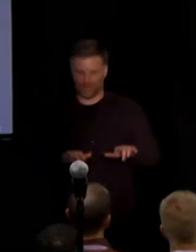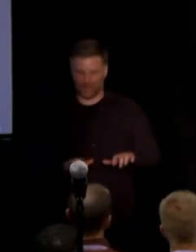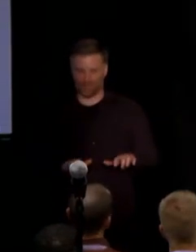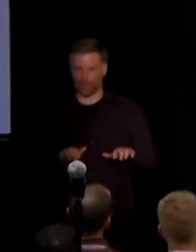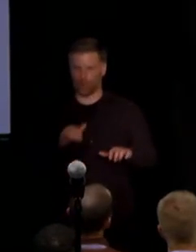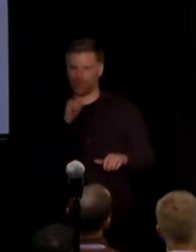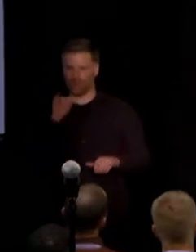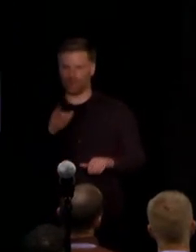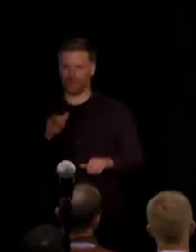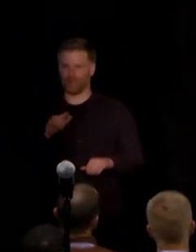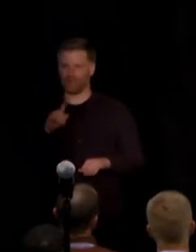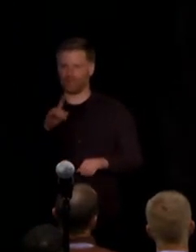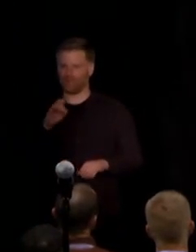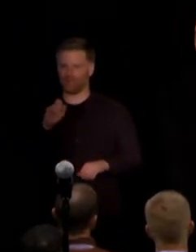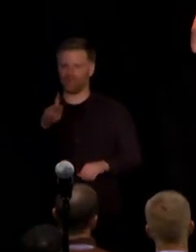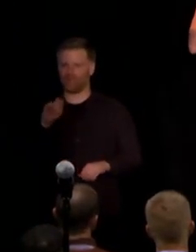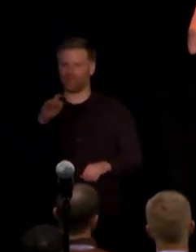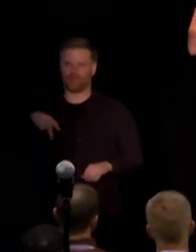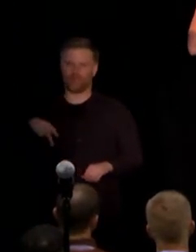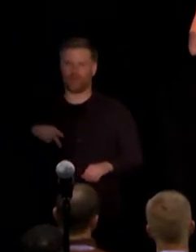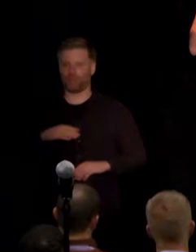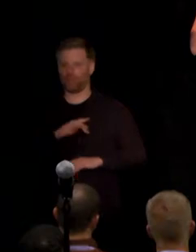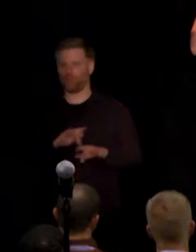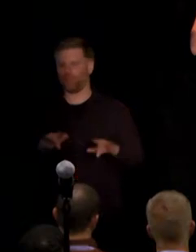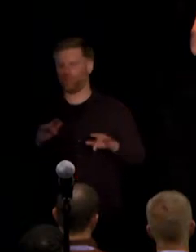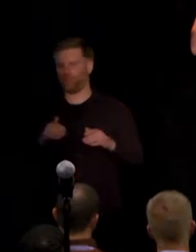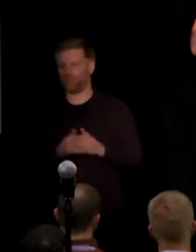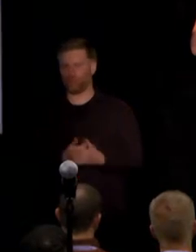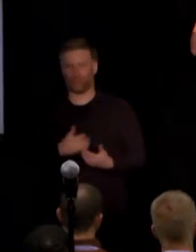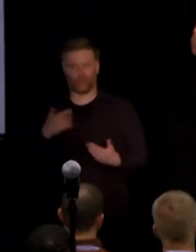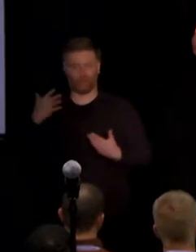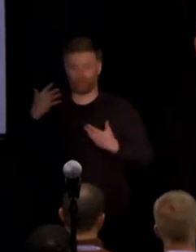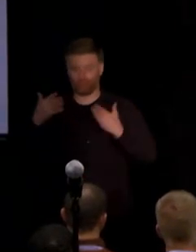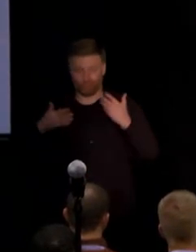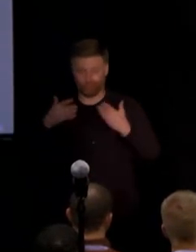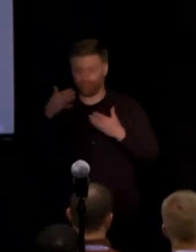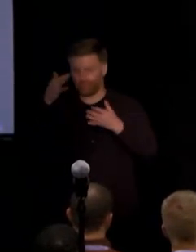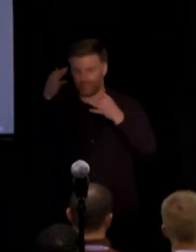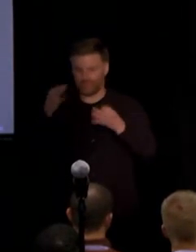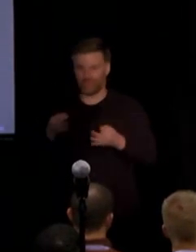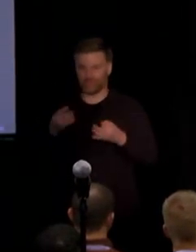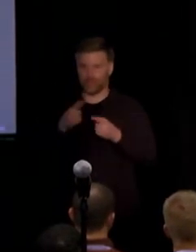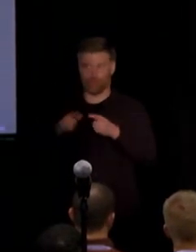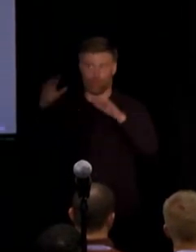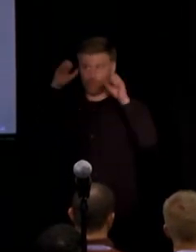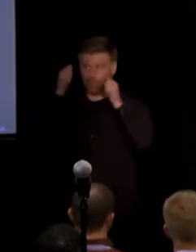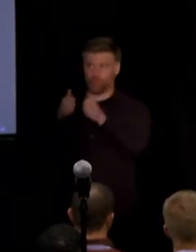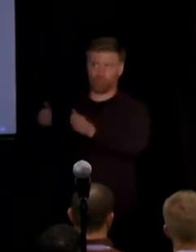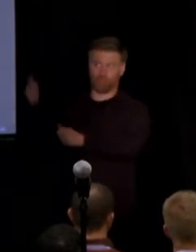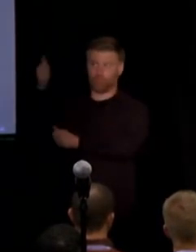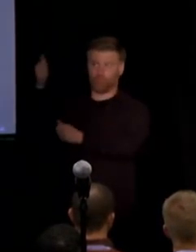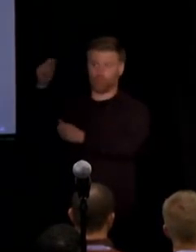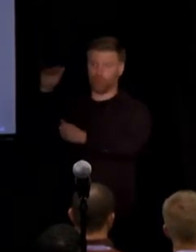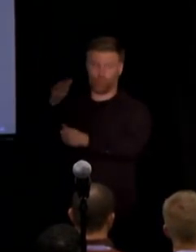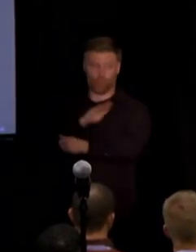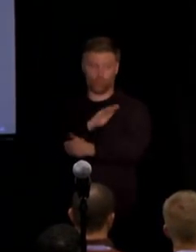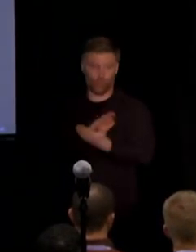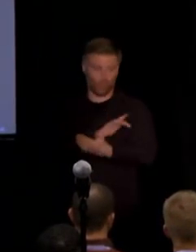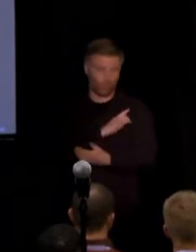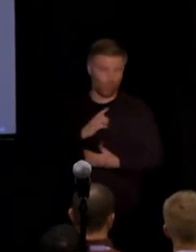experience. So in the end, we decided at the superintendent level, all the way through our school board, who supports us very